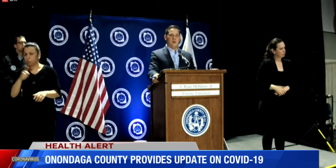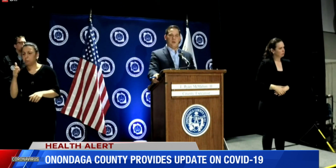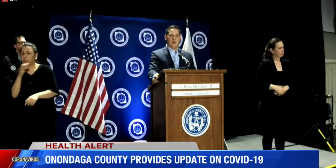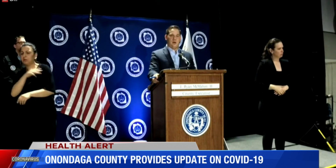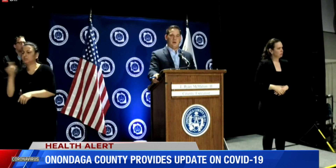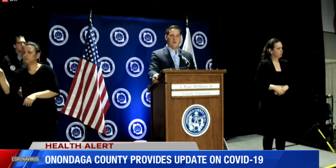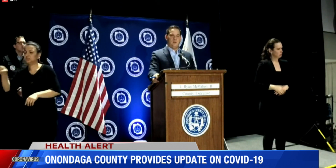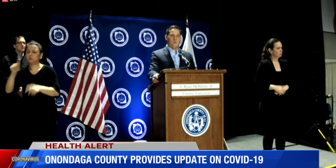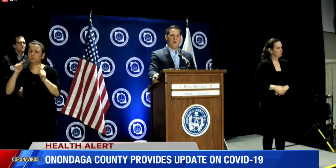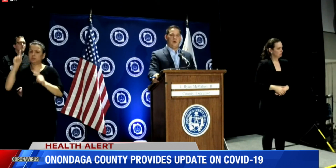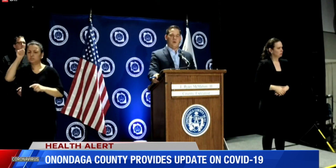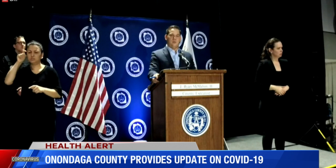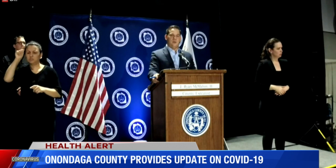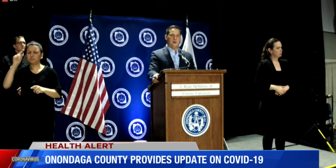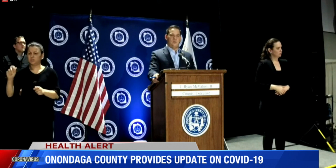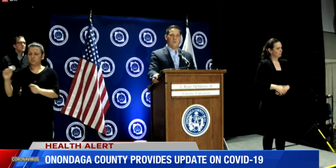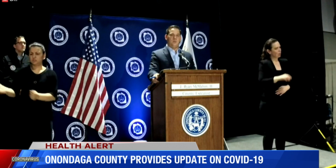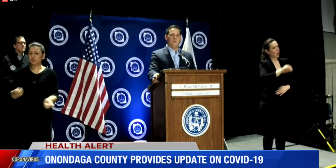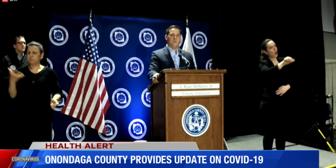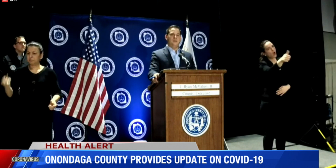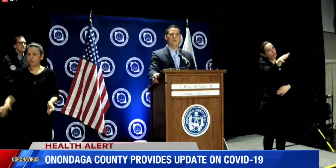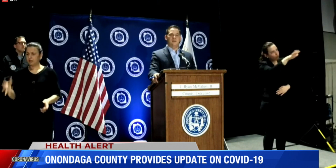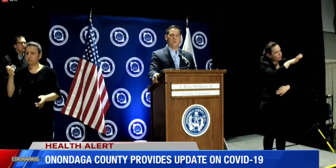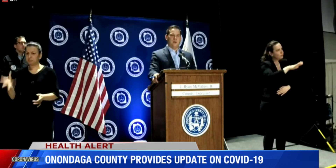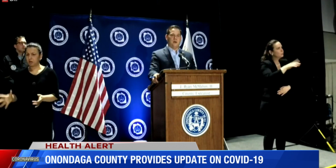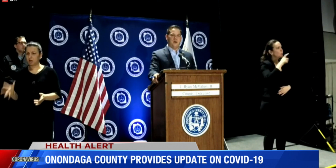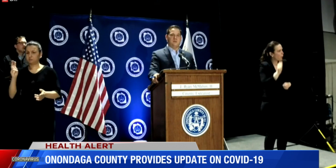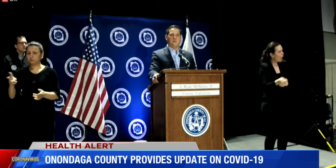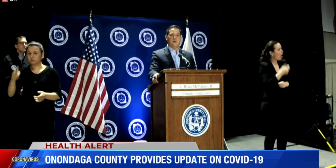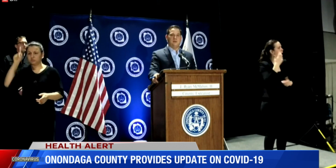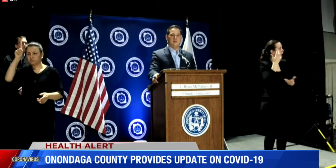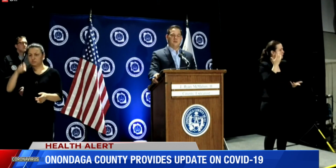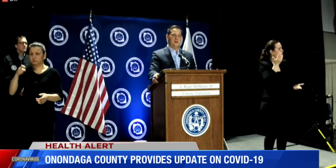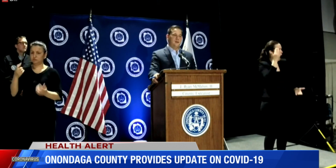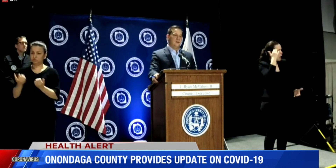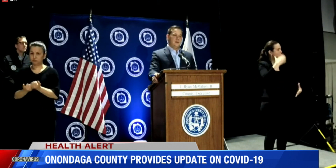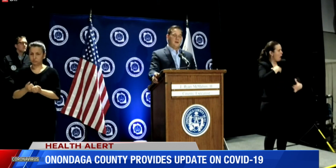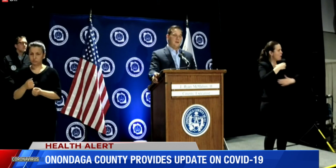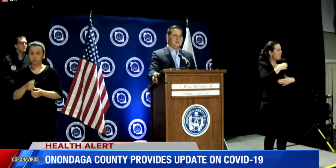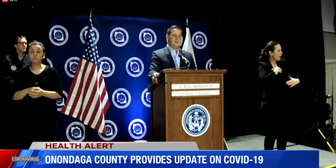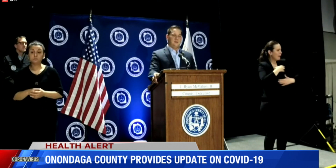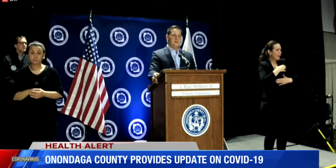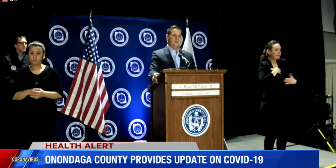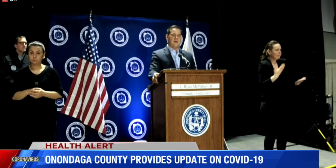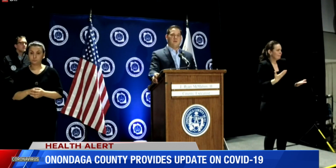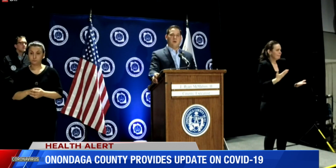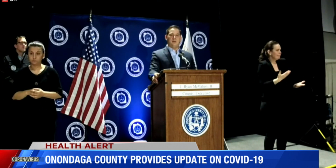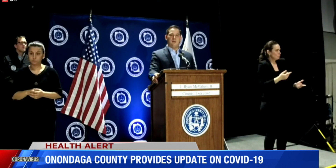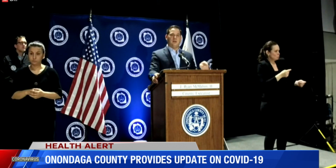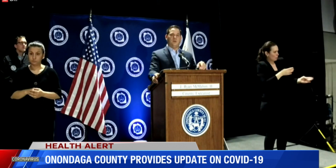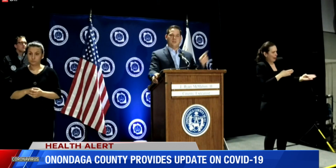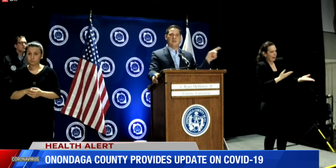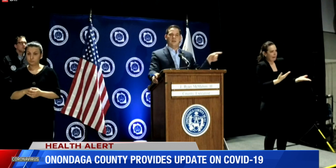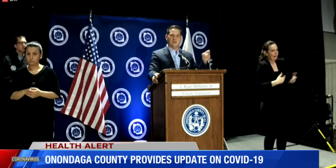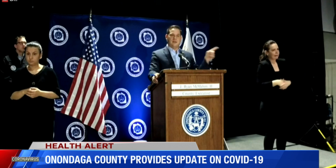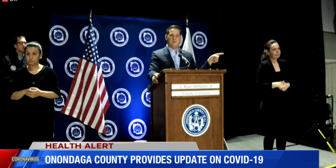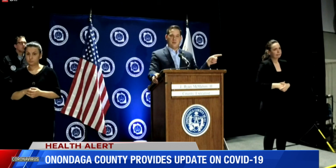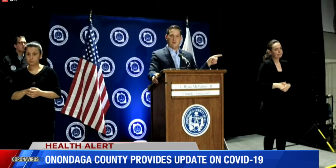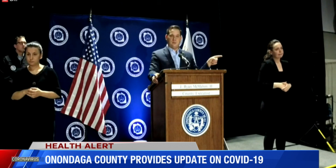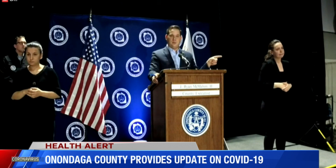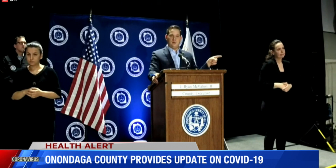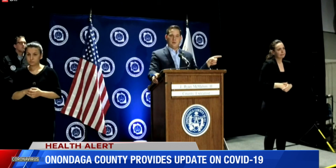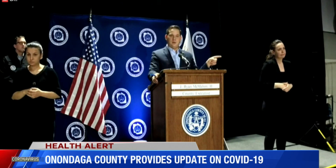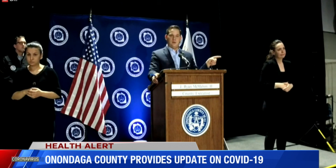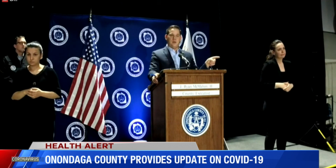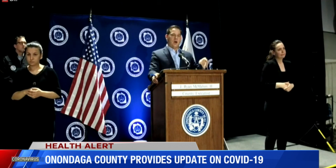short-term window, you know, please let us go play golf. It's going to be nice out today. Everybody like you is thinking the same